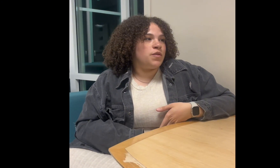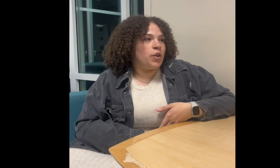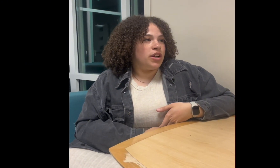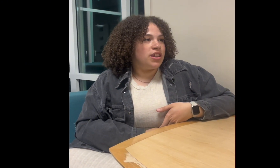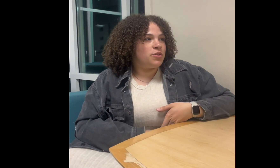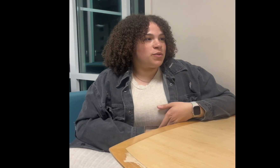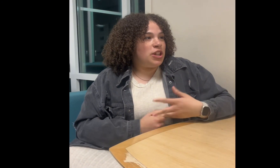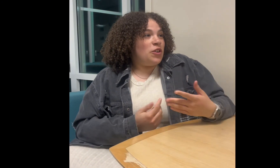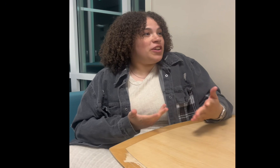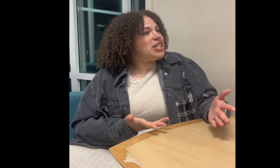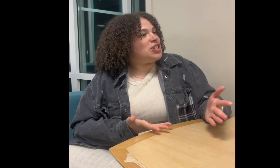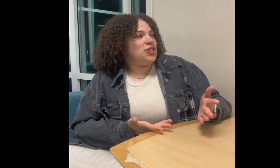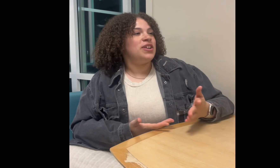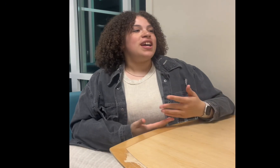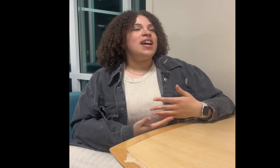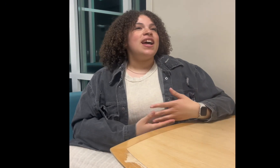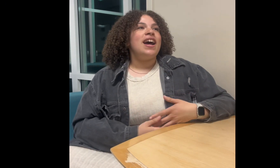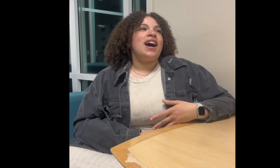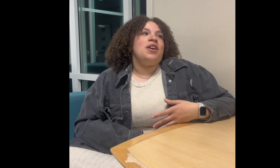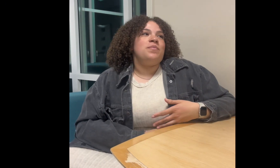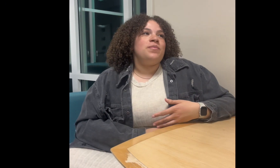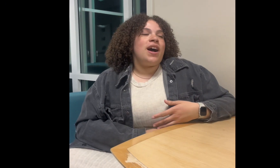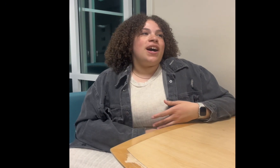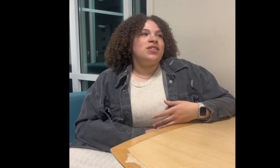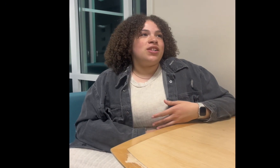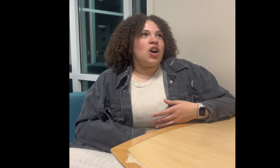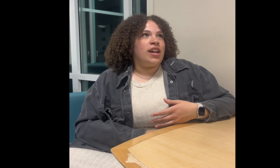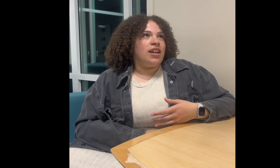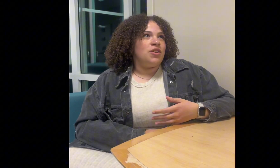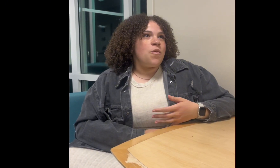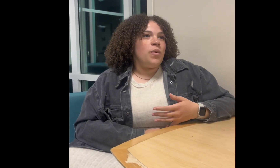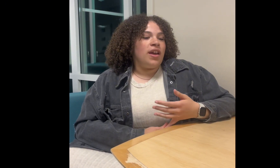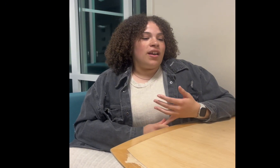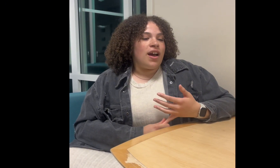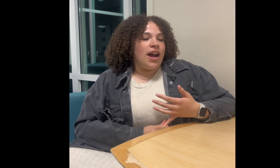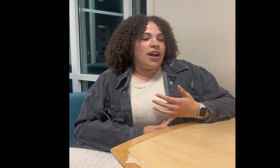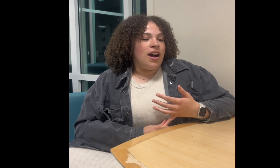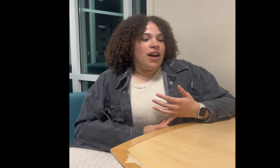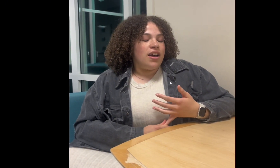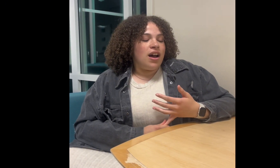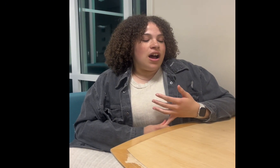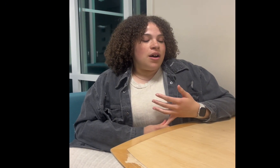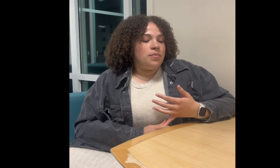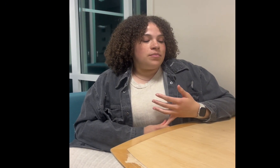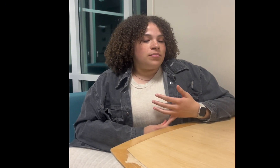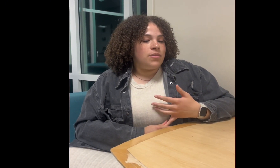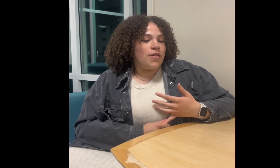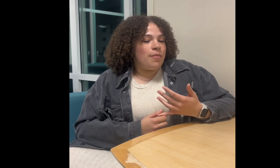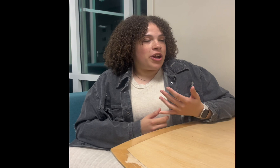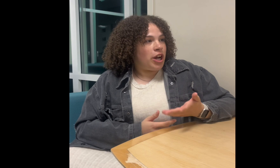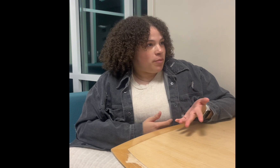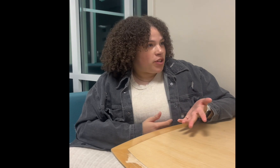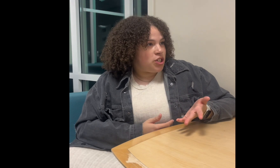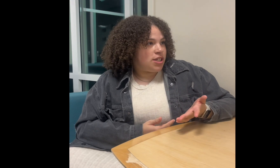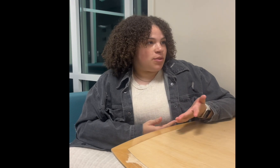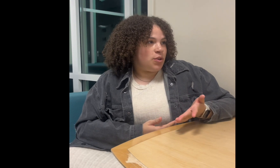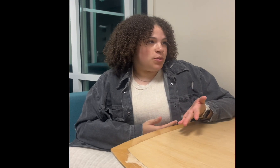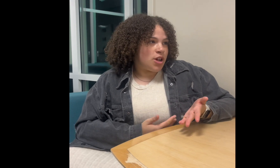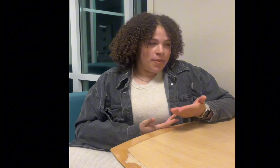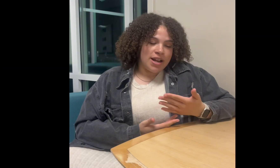4. There was really no reason to. I started talking when I got around my grandmother. She's the one who taught me how to